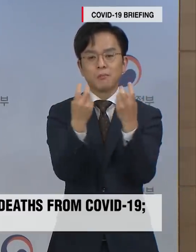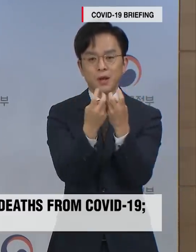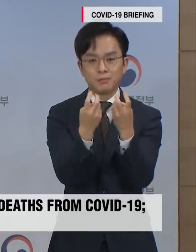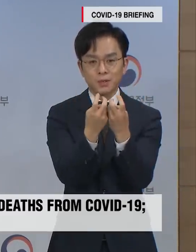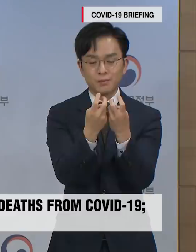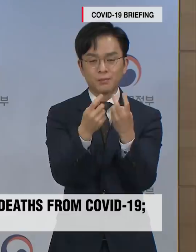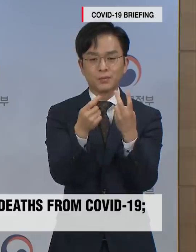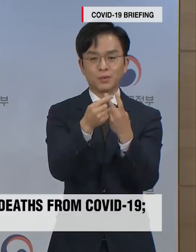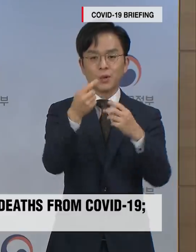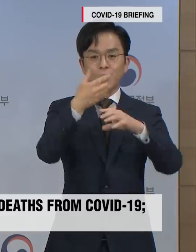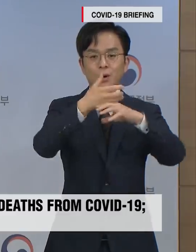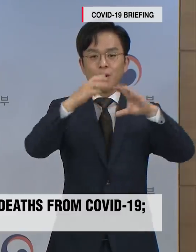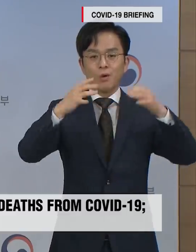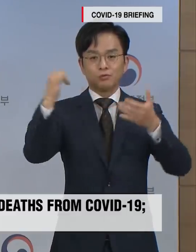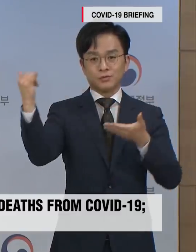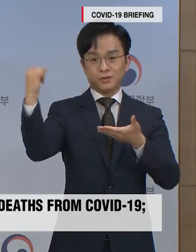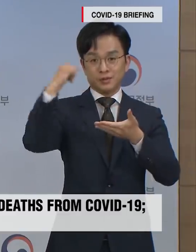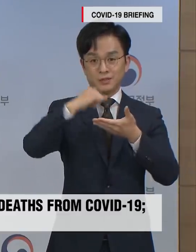the polling